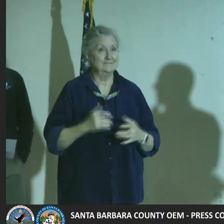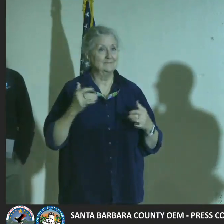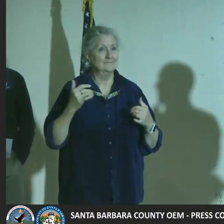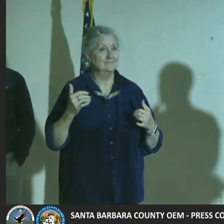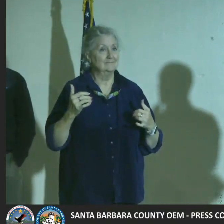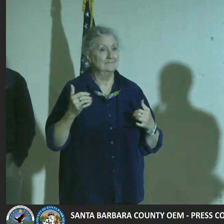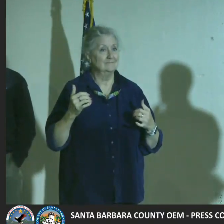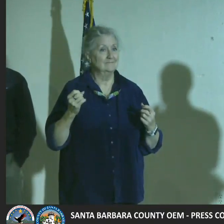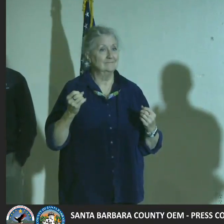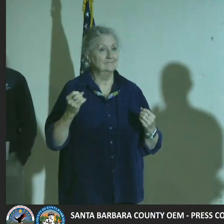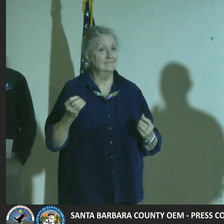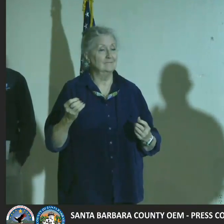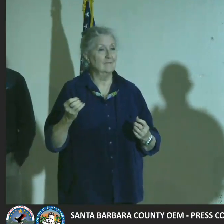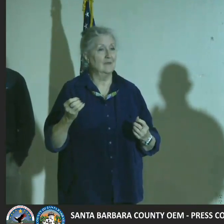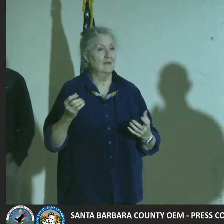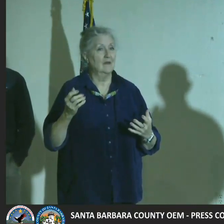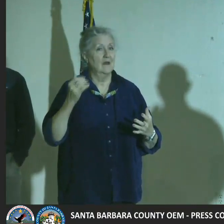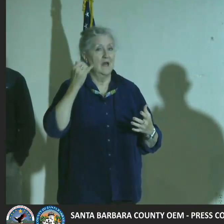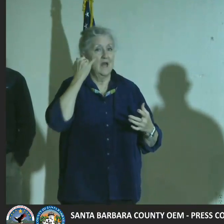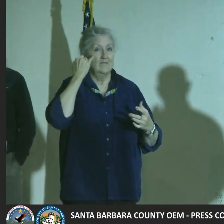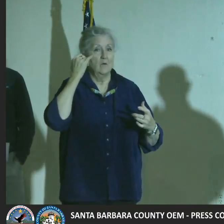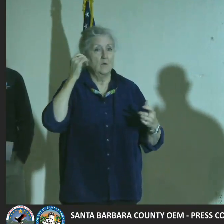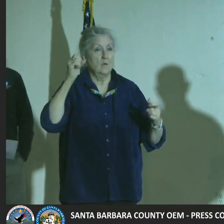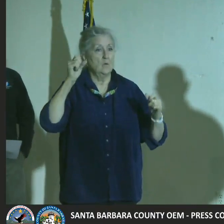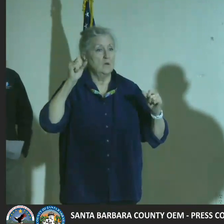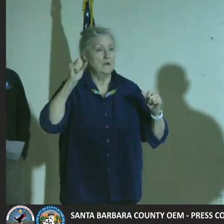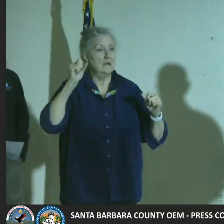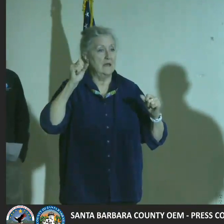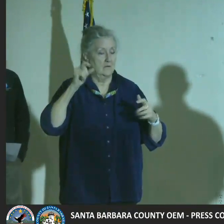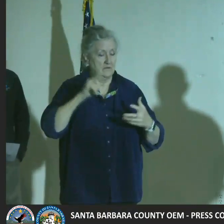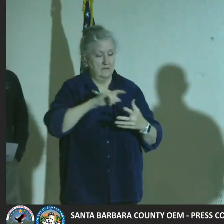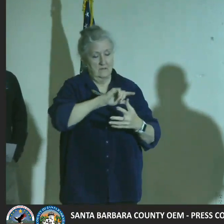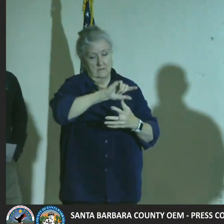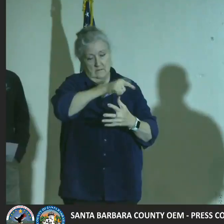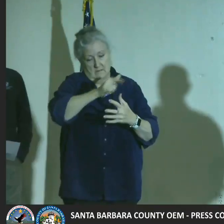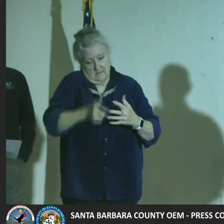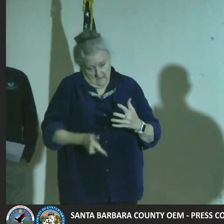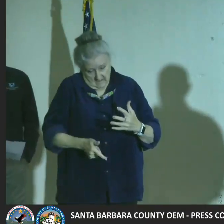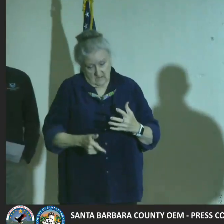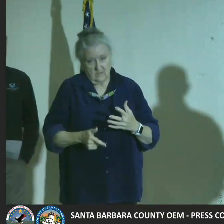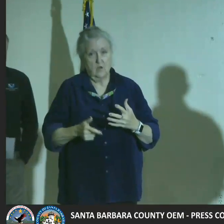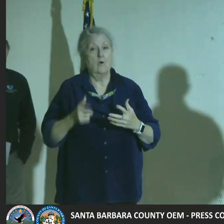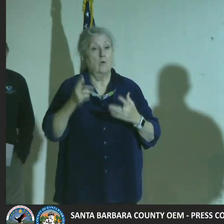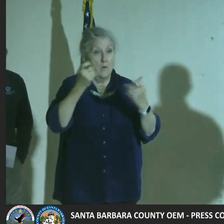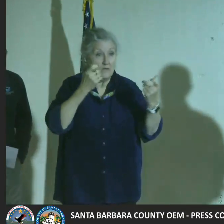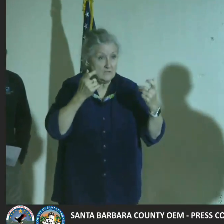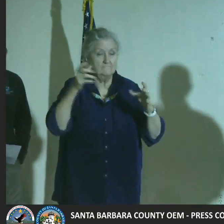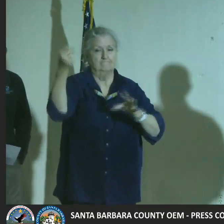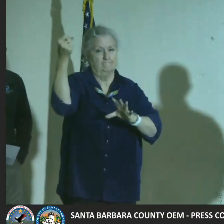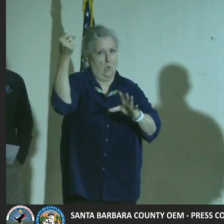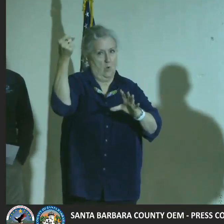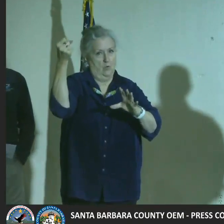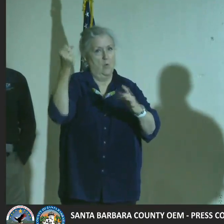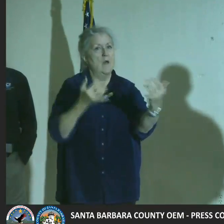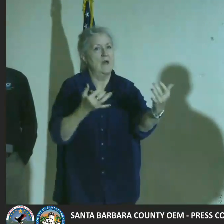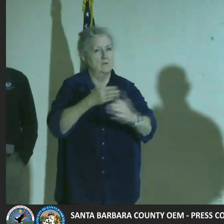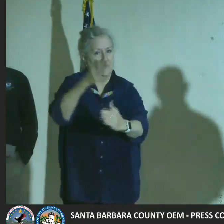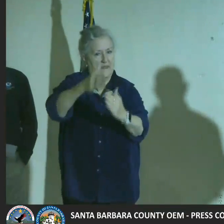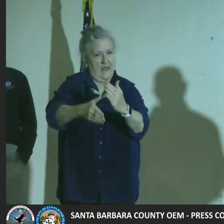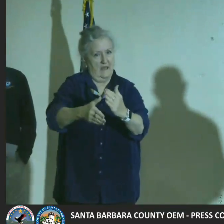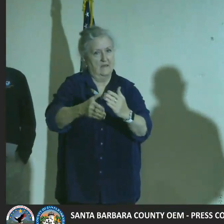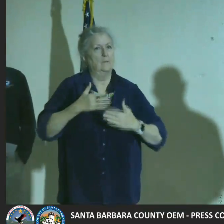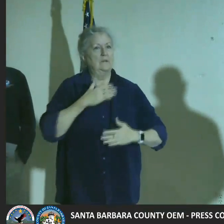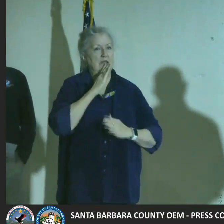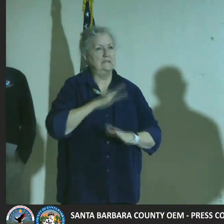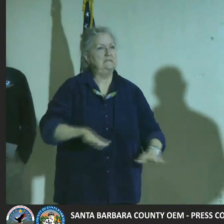So if we can, we're going to have those speakers. If we could hold all questions till the very end, and if everyone could please silence their